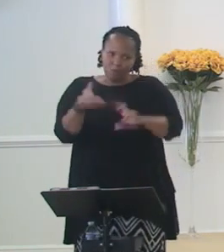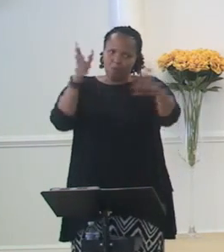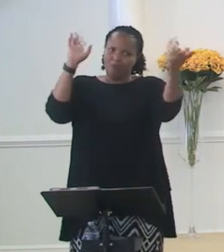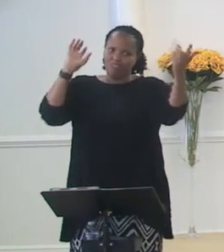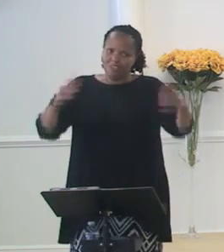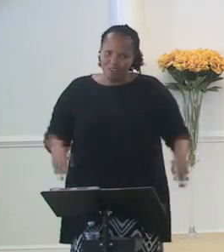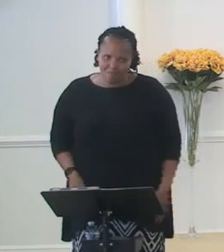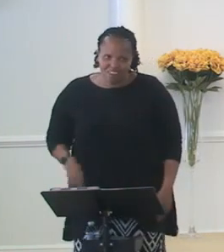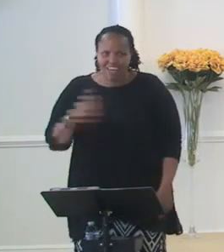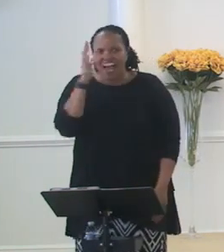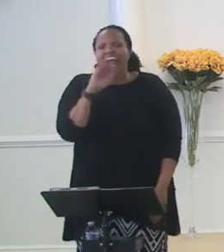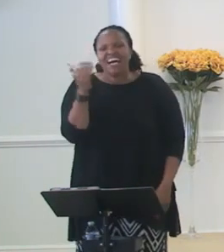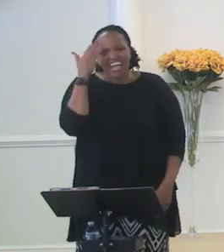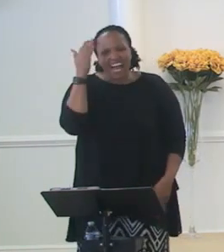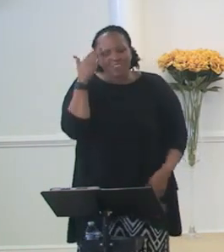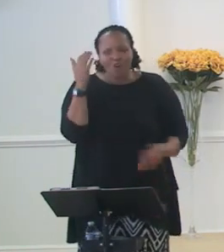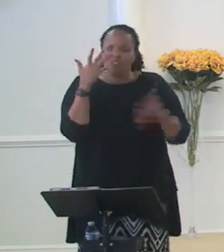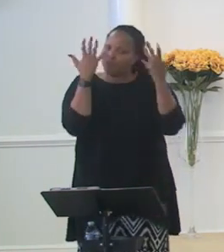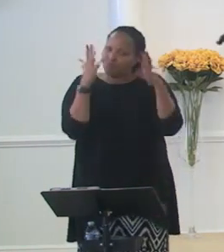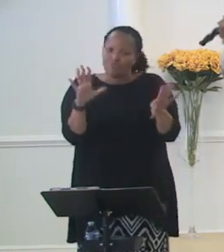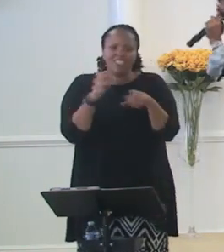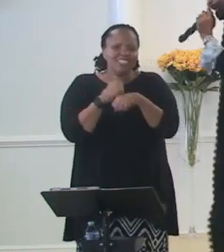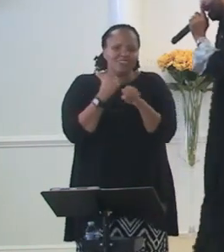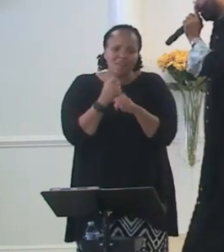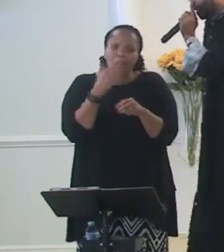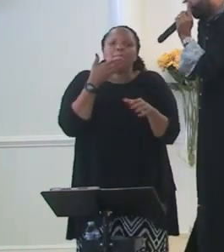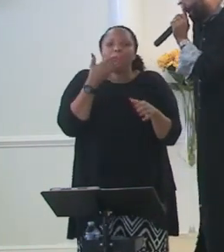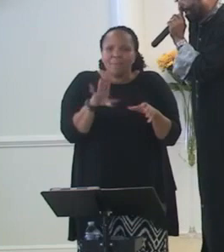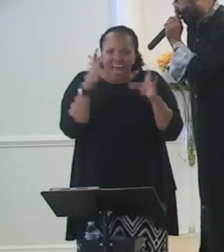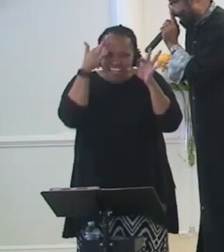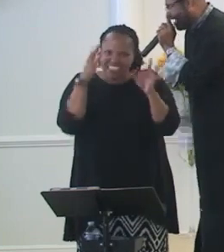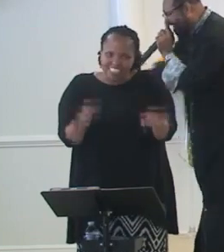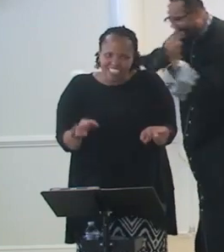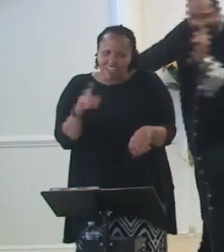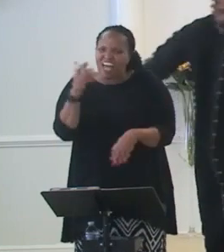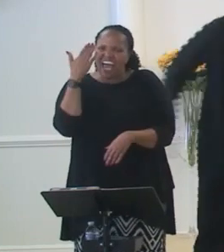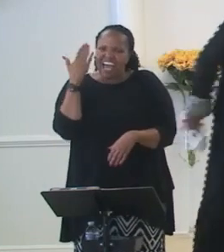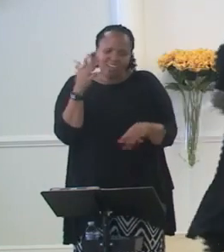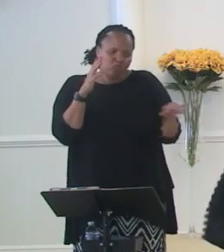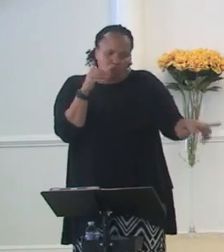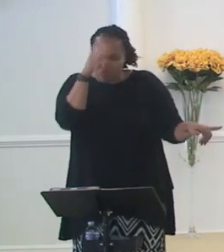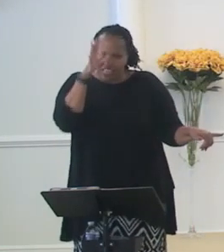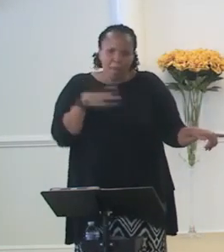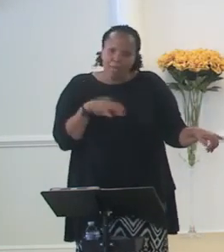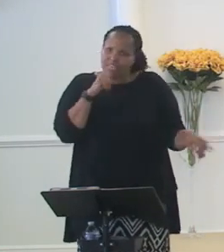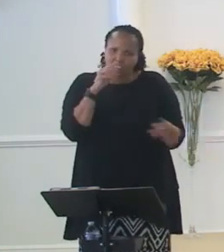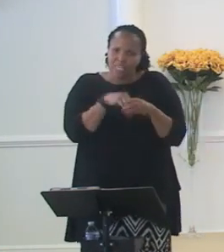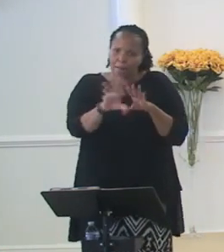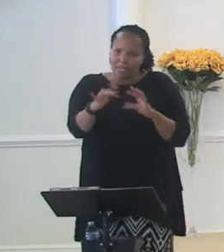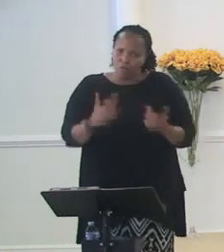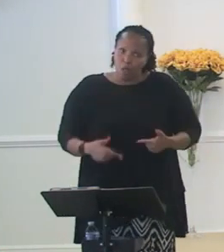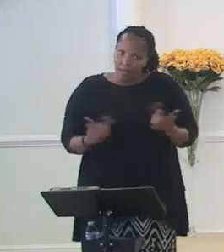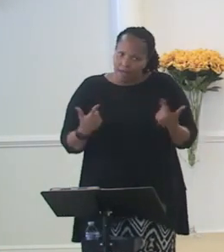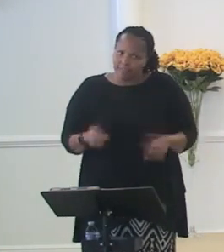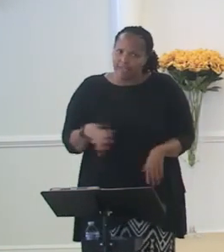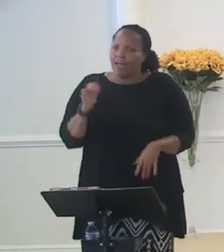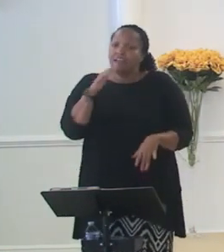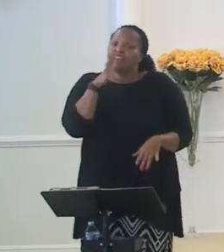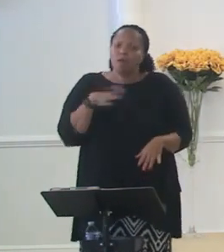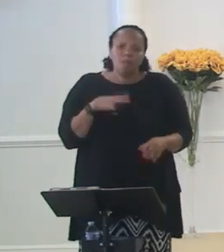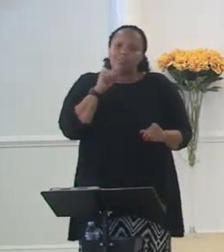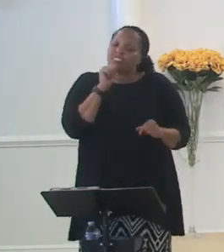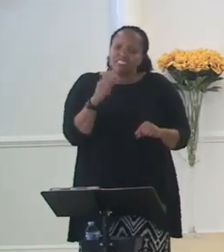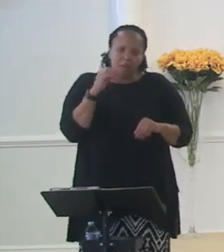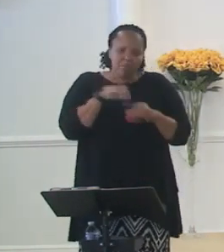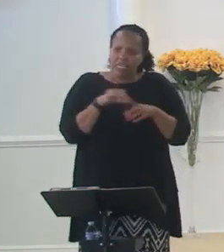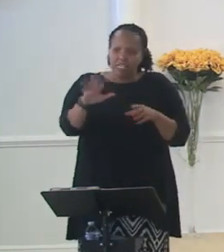He know you made some bad decisions. He know he shouldn't be in your life. He knew she shouldn't be in your your life. Stop trying to